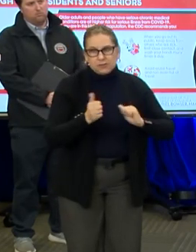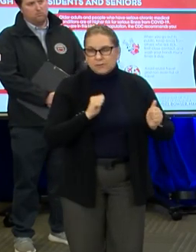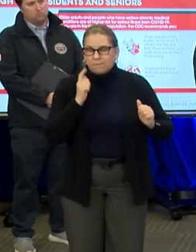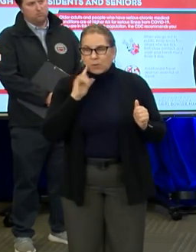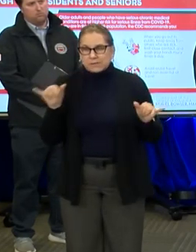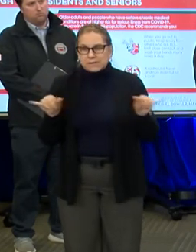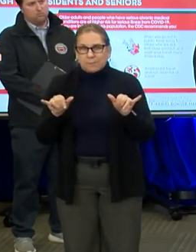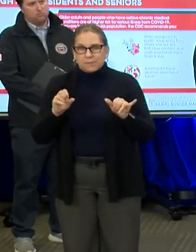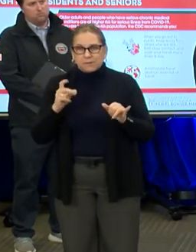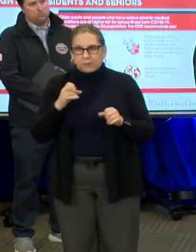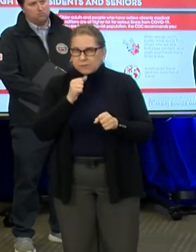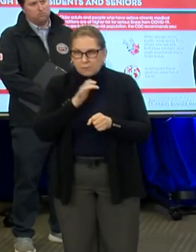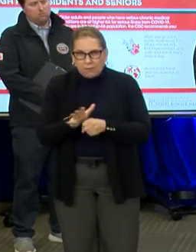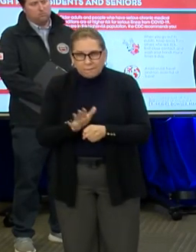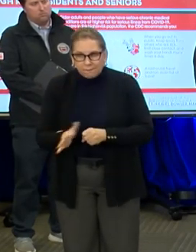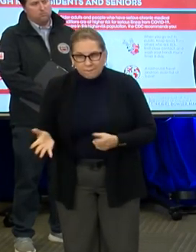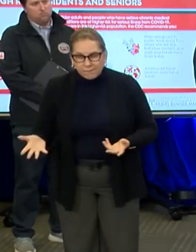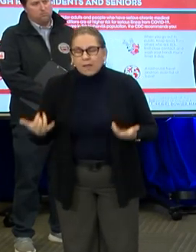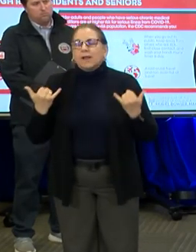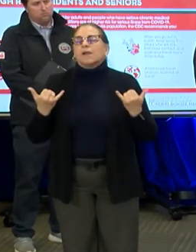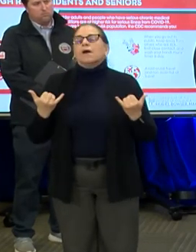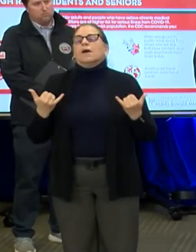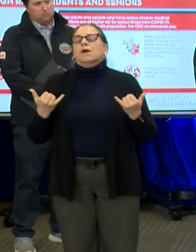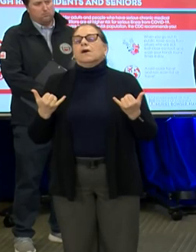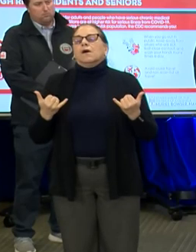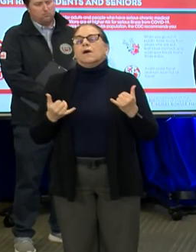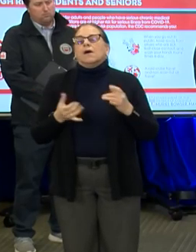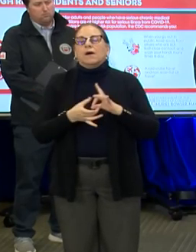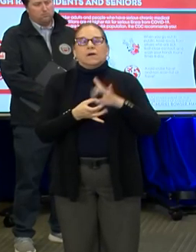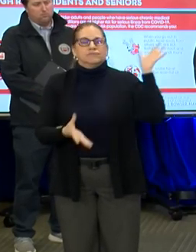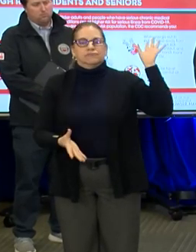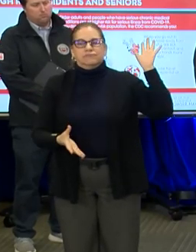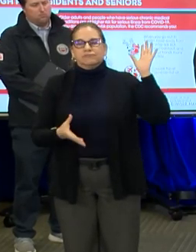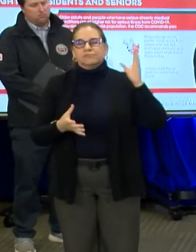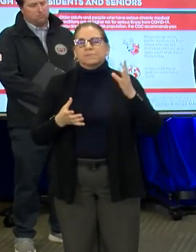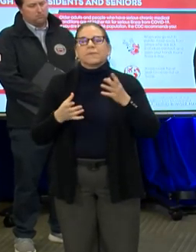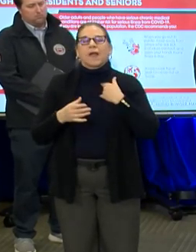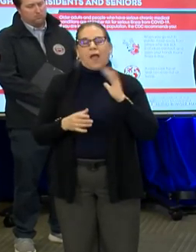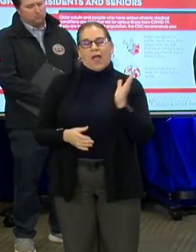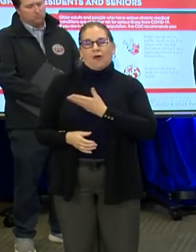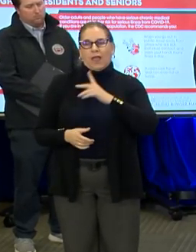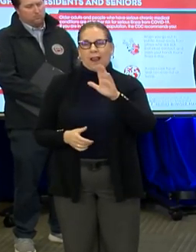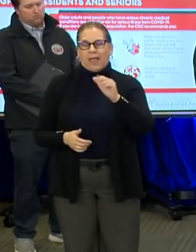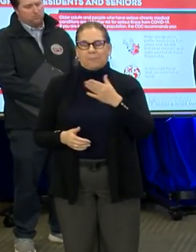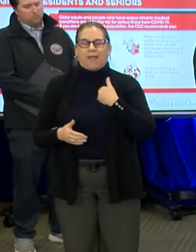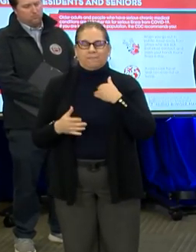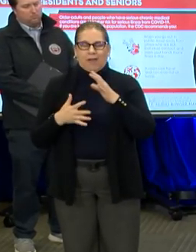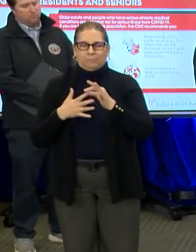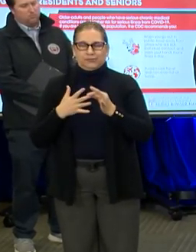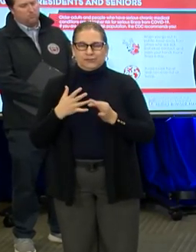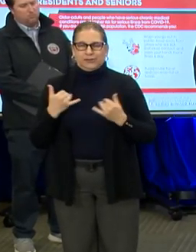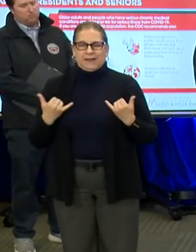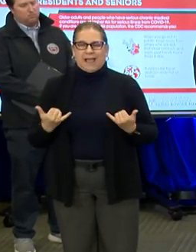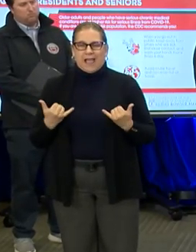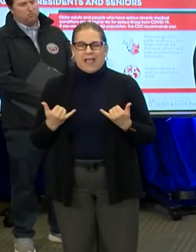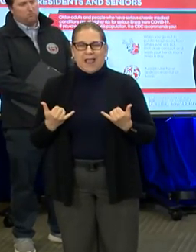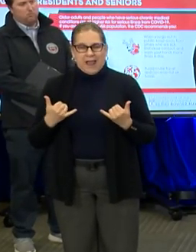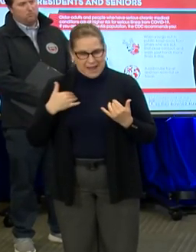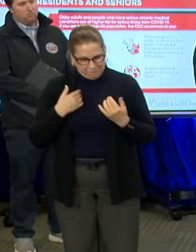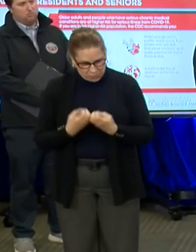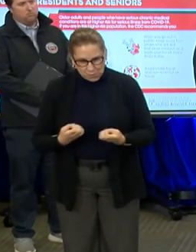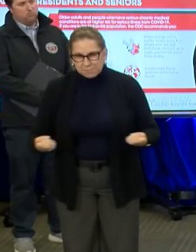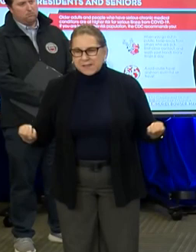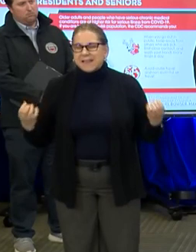our lab has options, and because of the equipment we have and the choice in tests, DC has a lot of